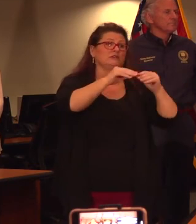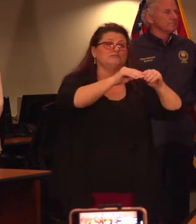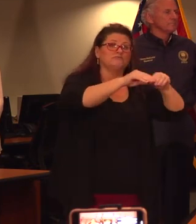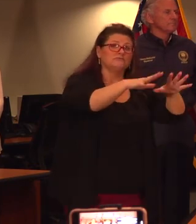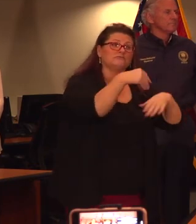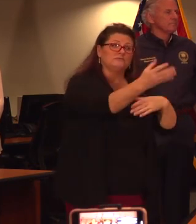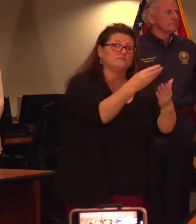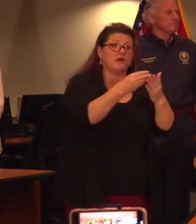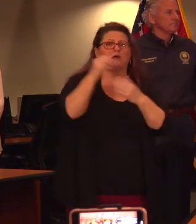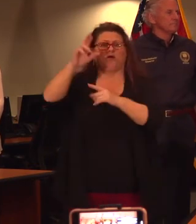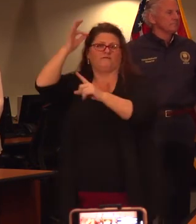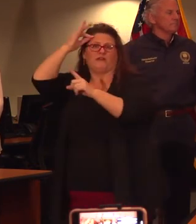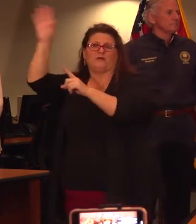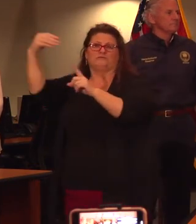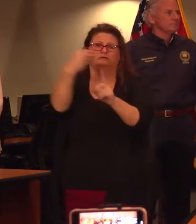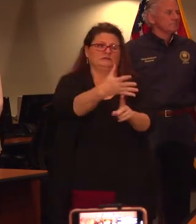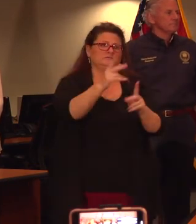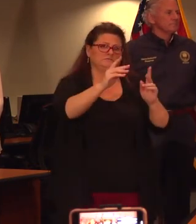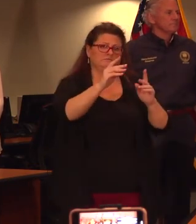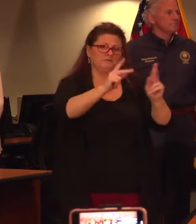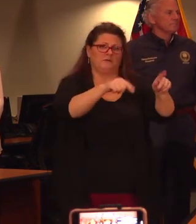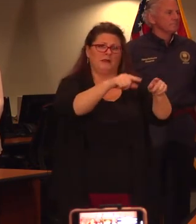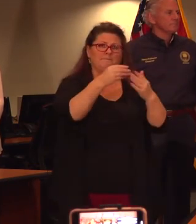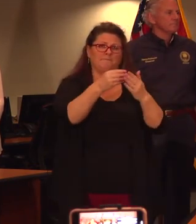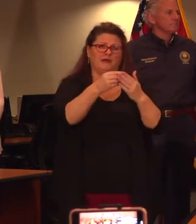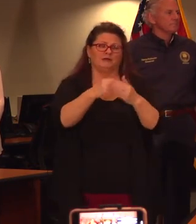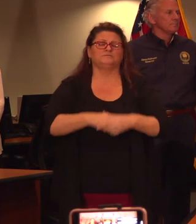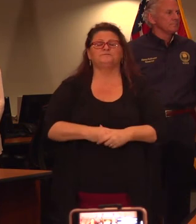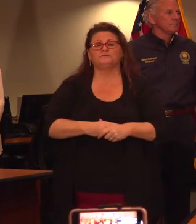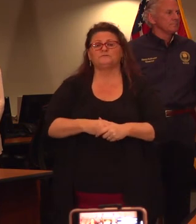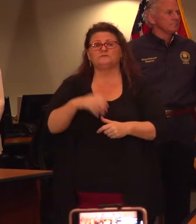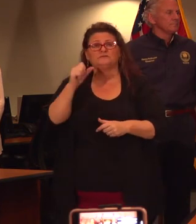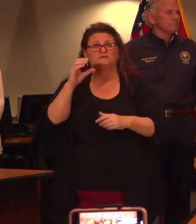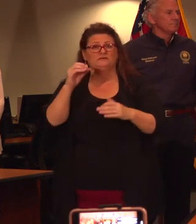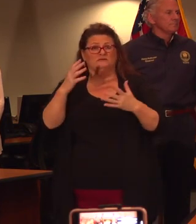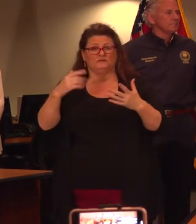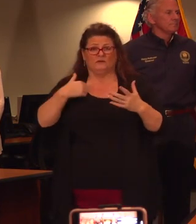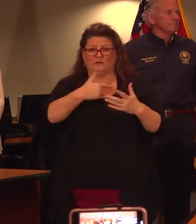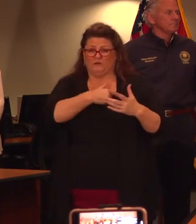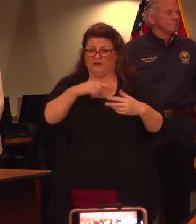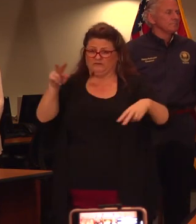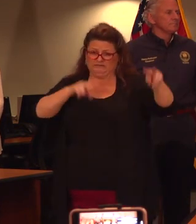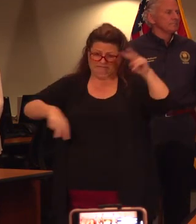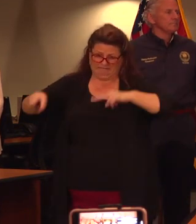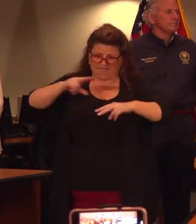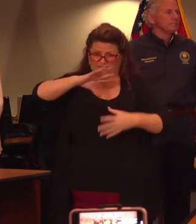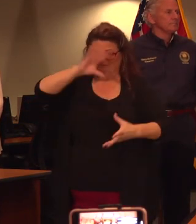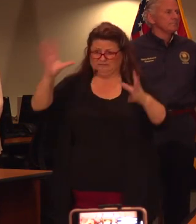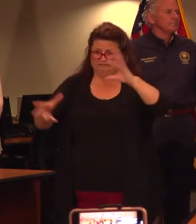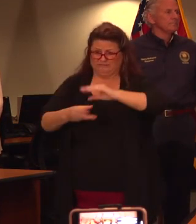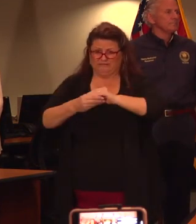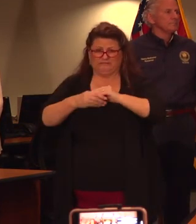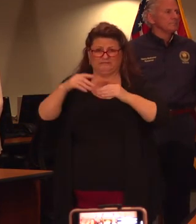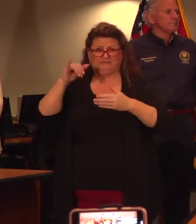Residents can help with the state and local emergency managers determining the scope of this particular event. Anybody who sustained damage